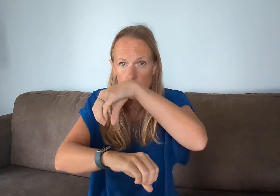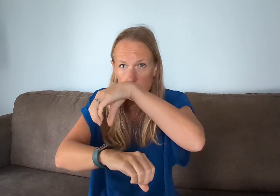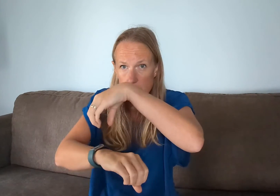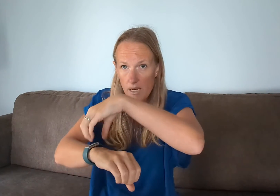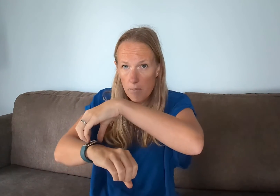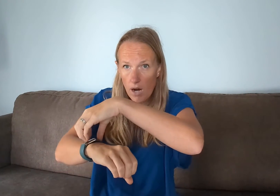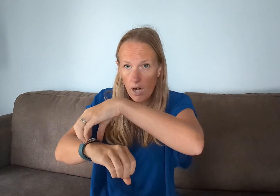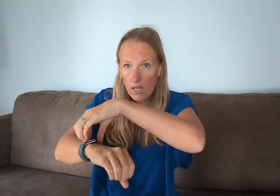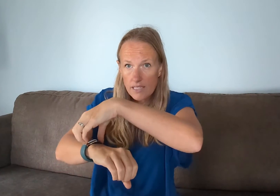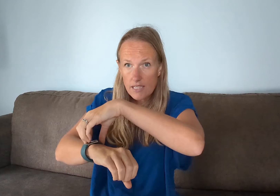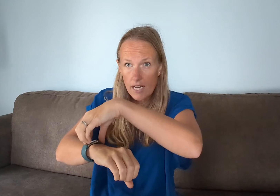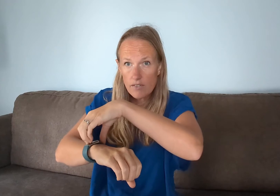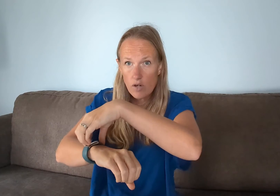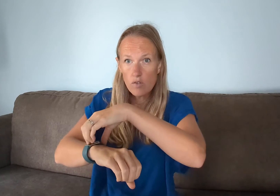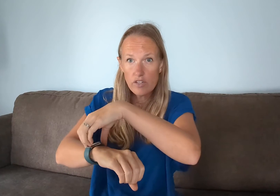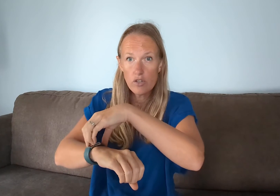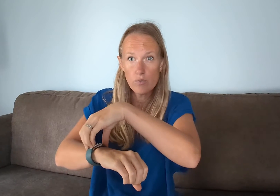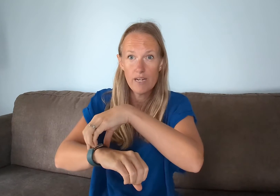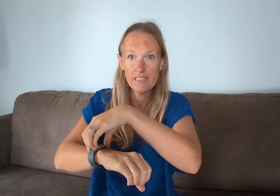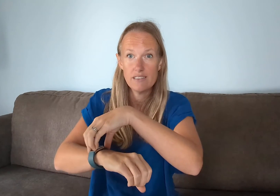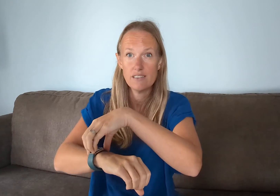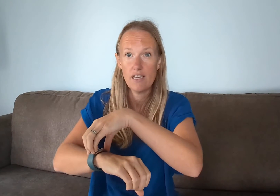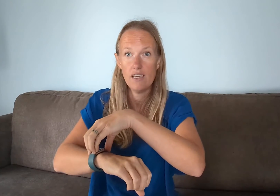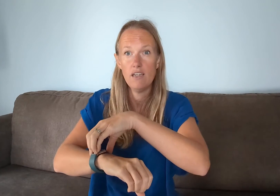just make a ball and it's kind of over your wrist, okay?